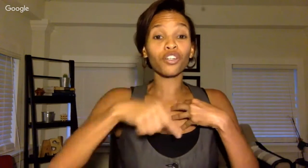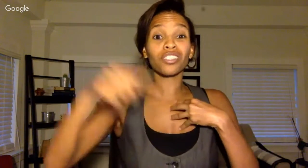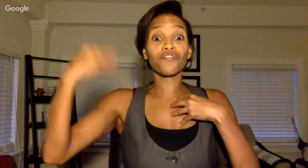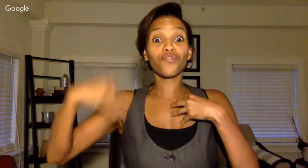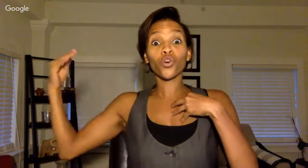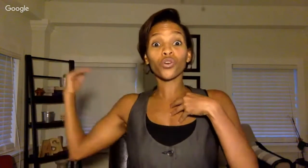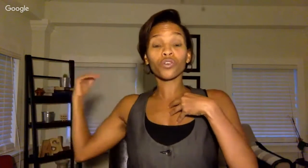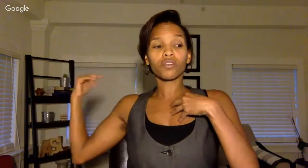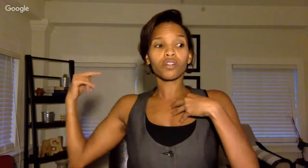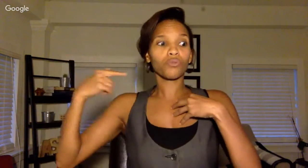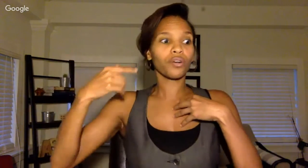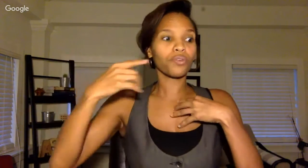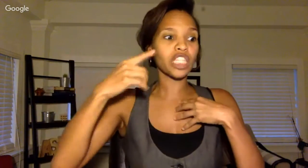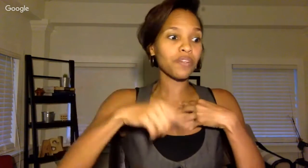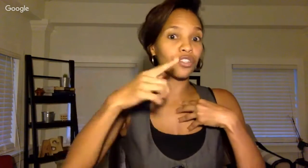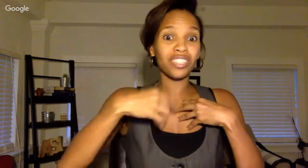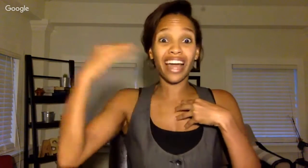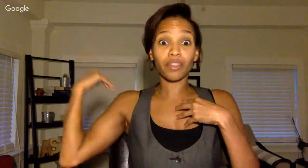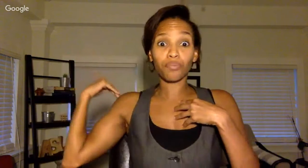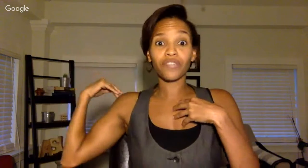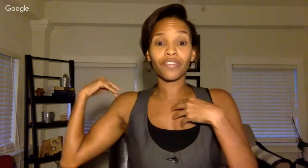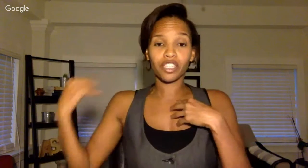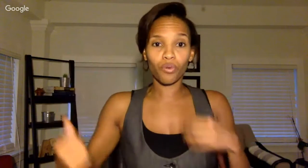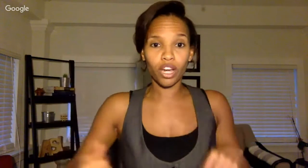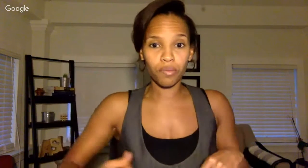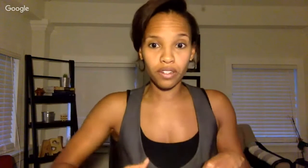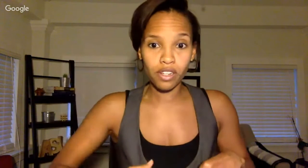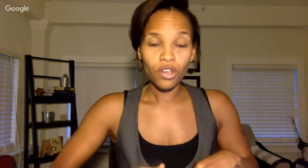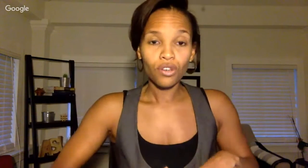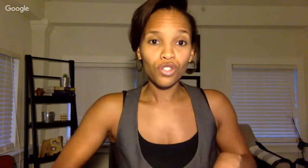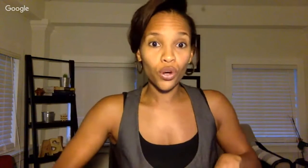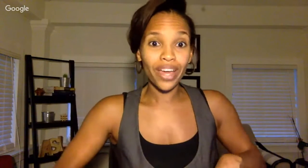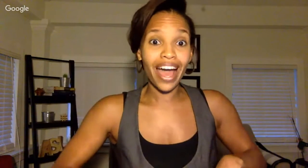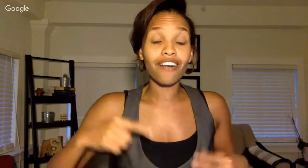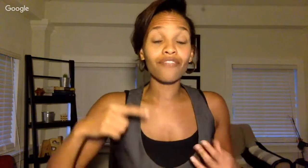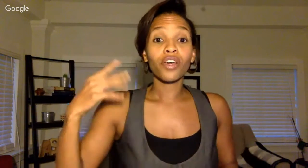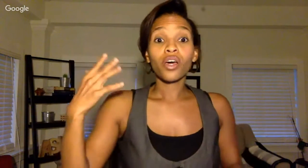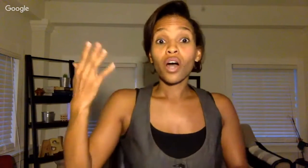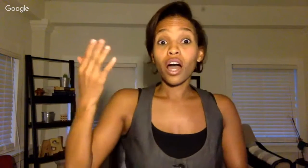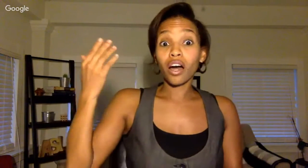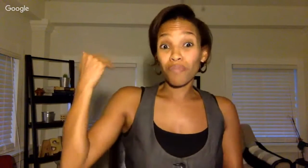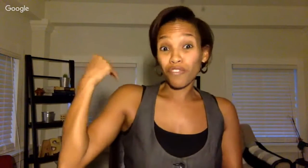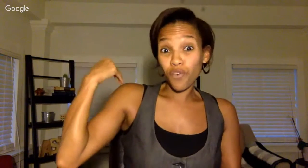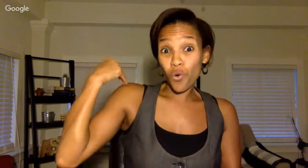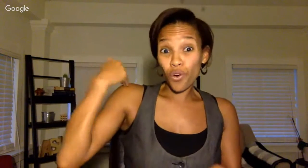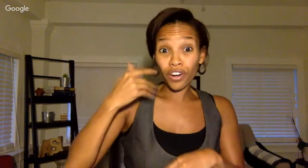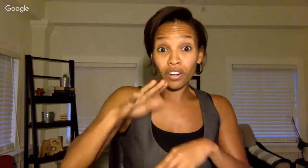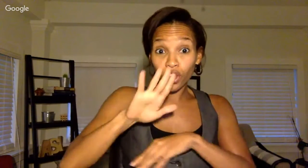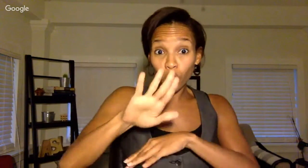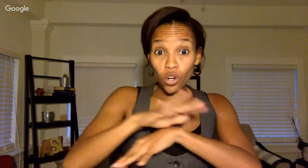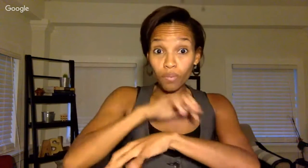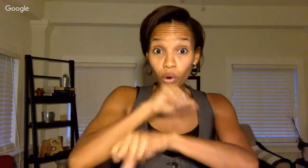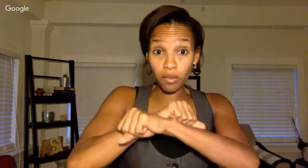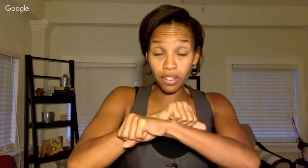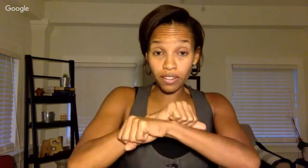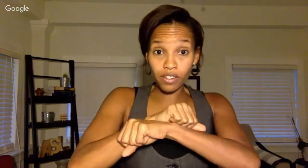did what the speaker did at the previous appointment. So we have before your appointment,